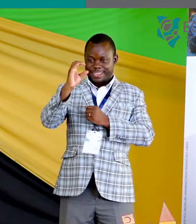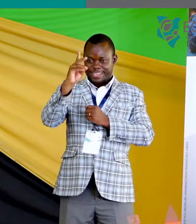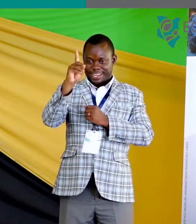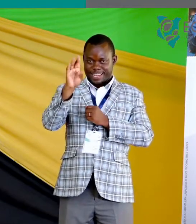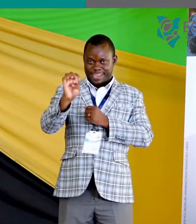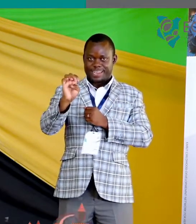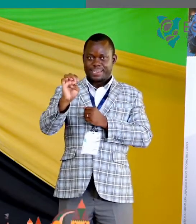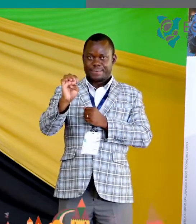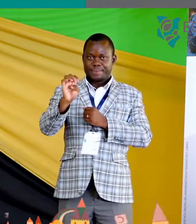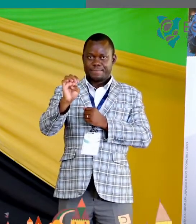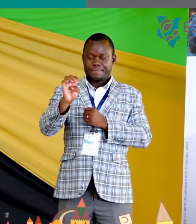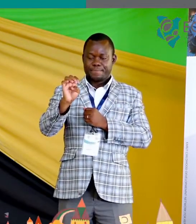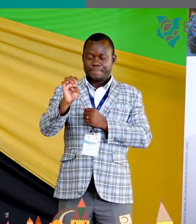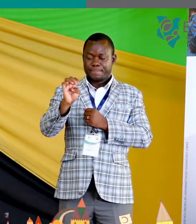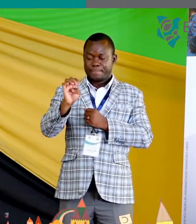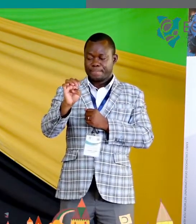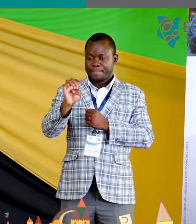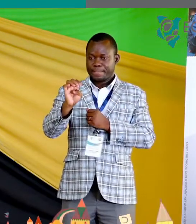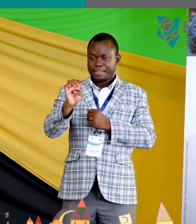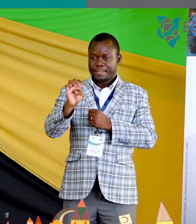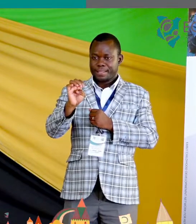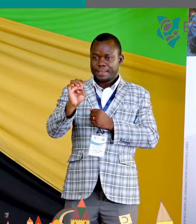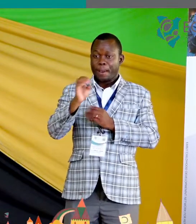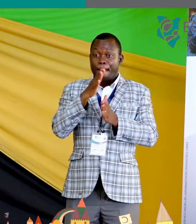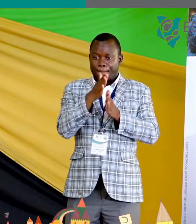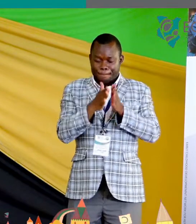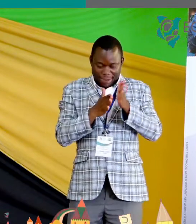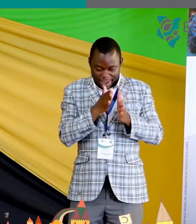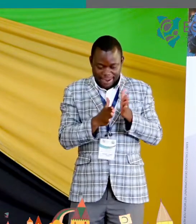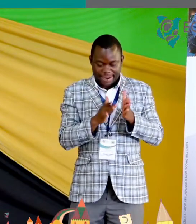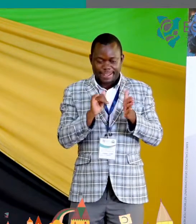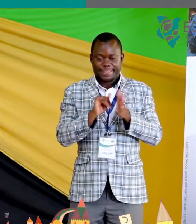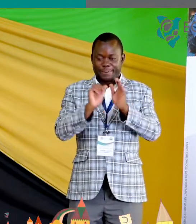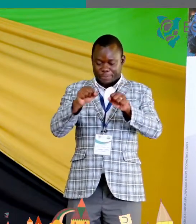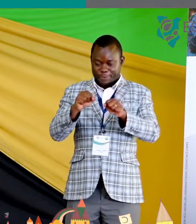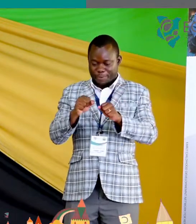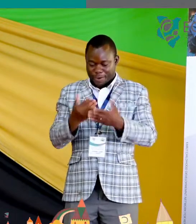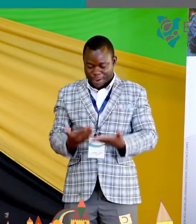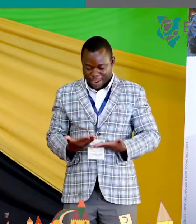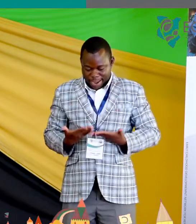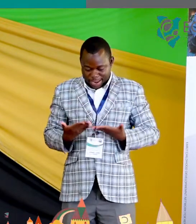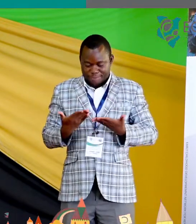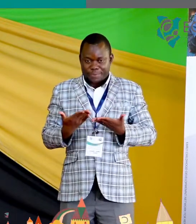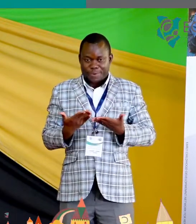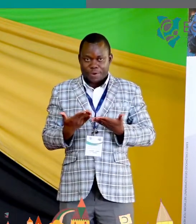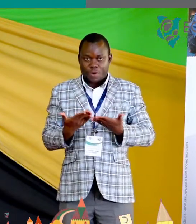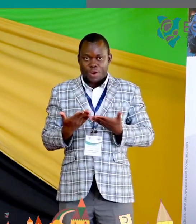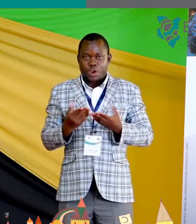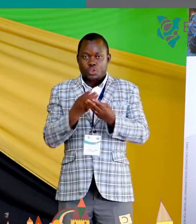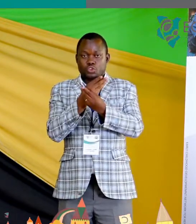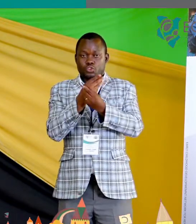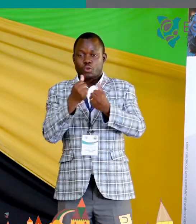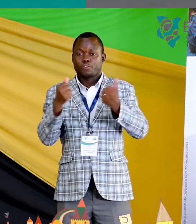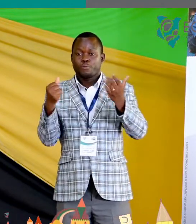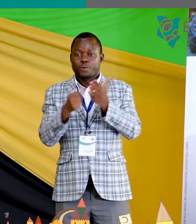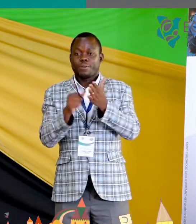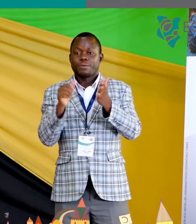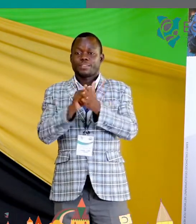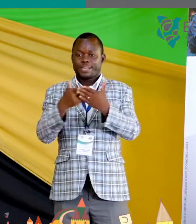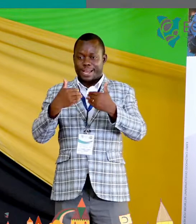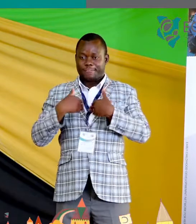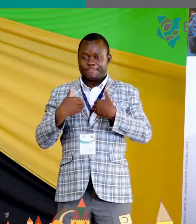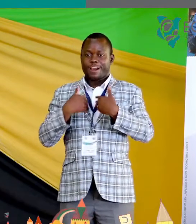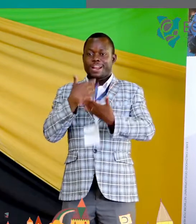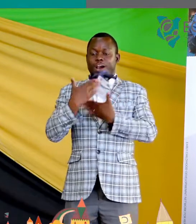what we call a framework that will be helping us address some of our unique problems. Our key